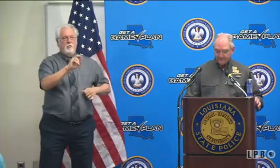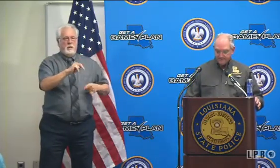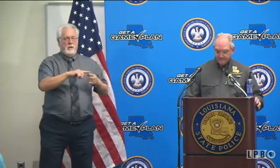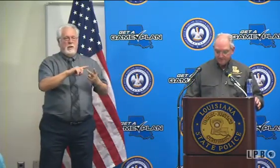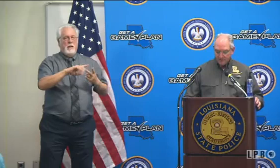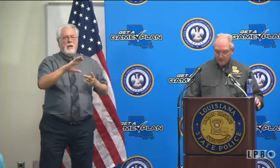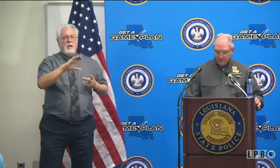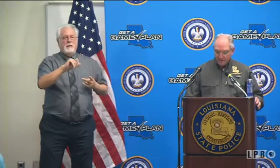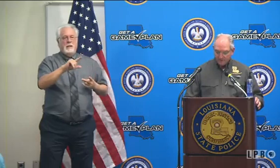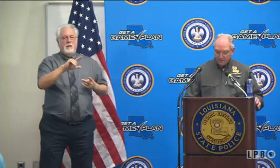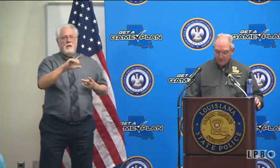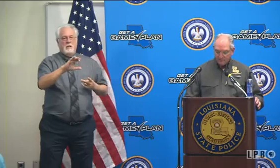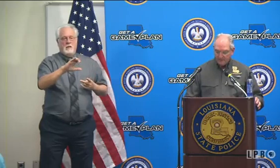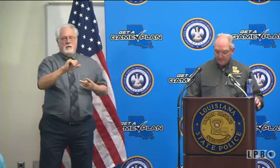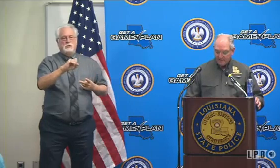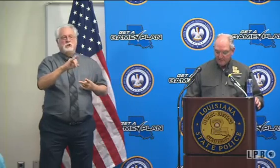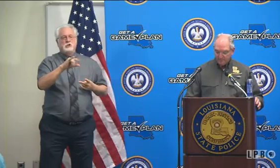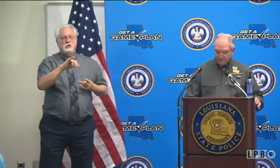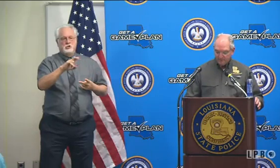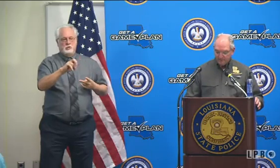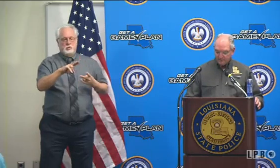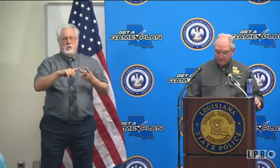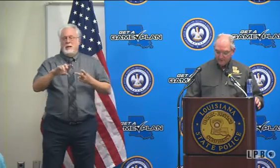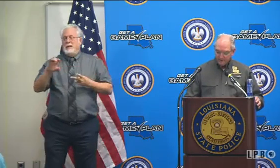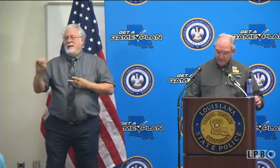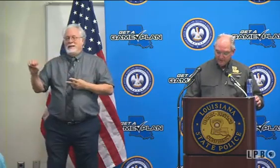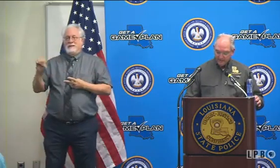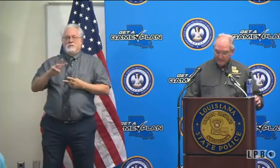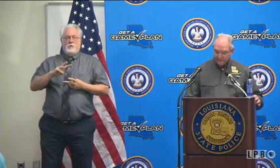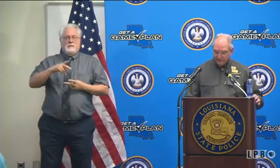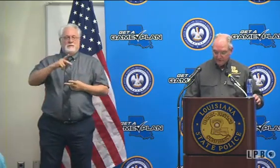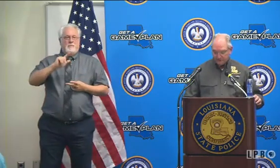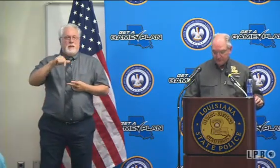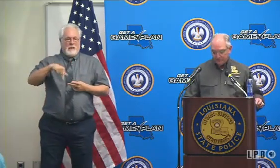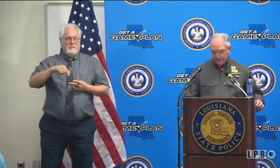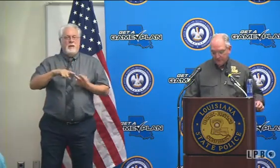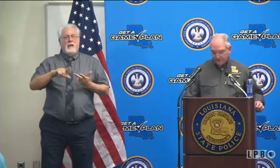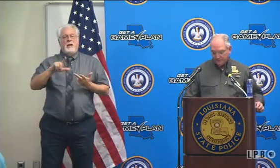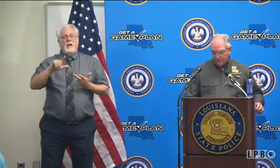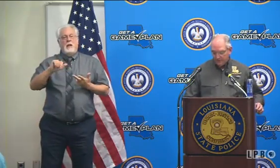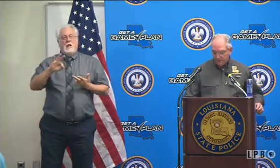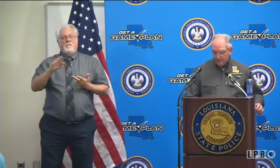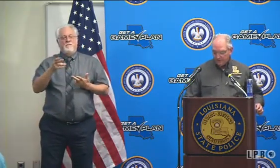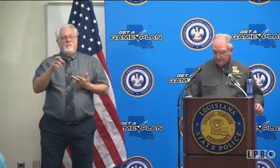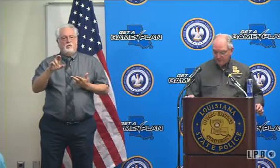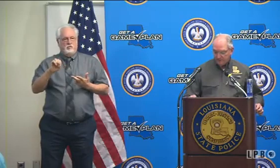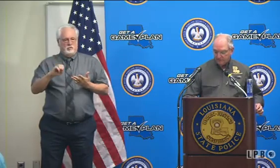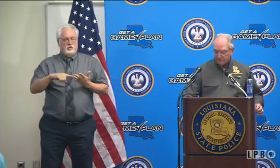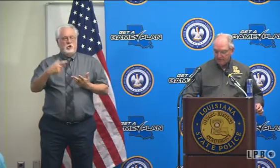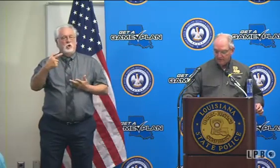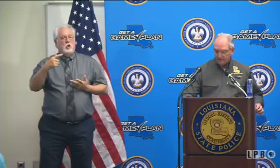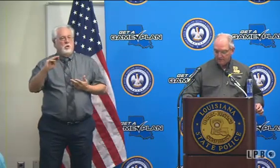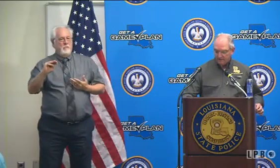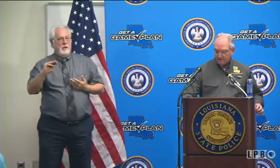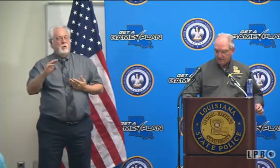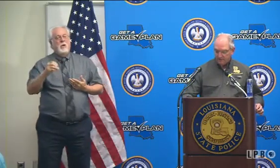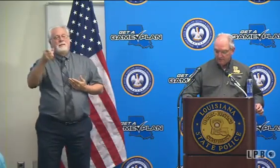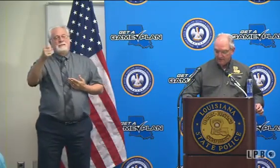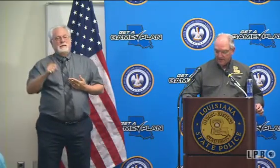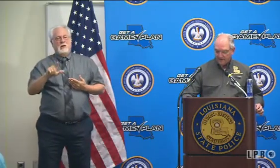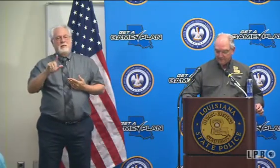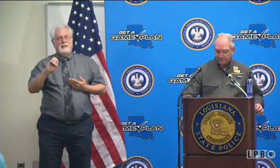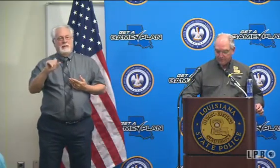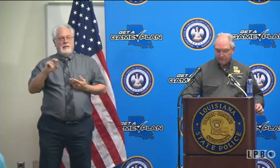Parish, east and west bank of Plaquemines Parish, in Lafourche. It's Golden Meadow and south of the